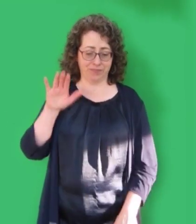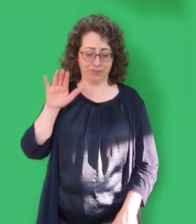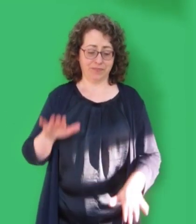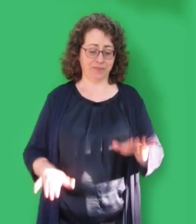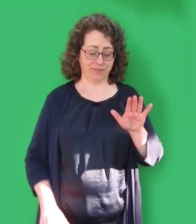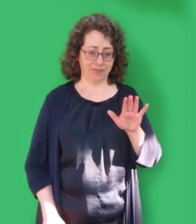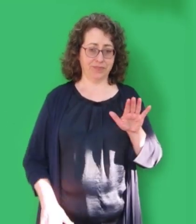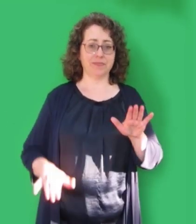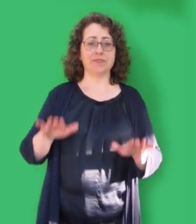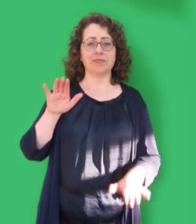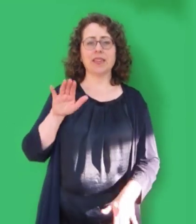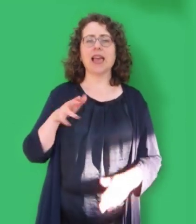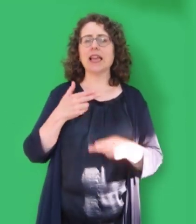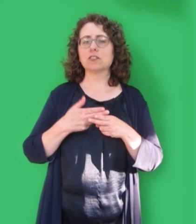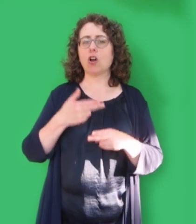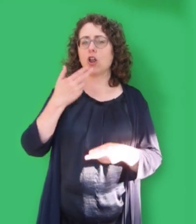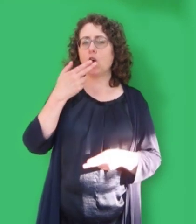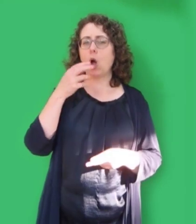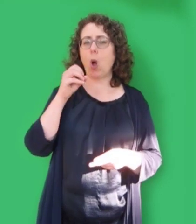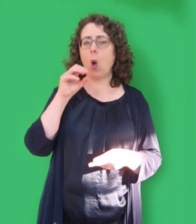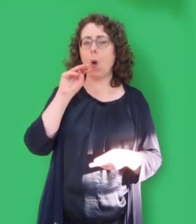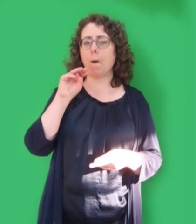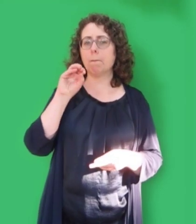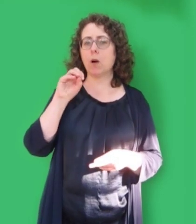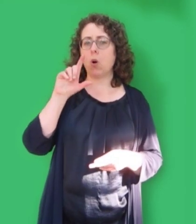Our homolado repatterning.